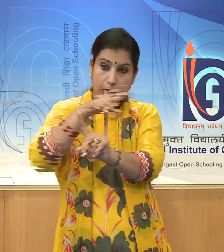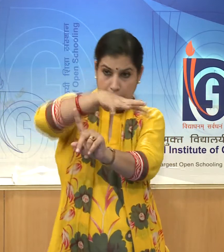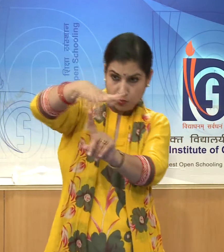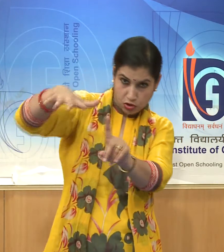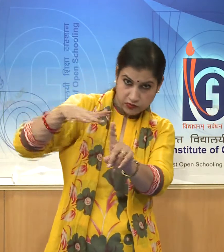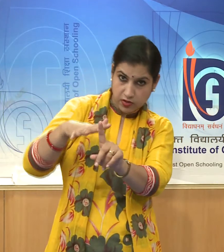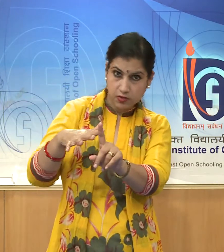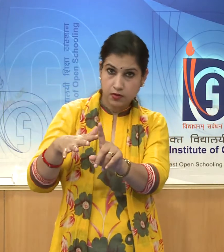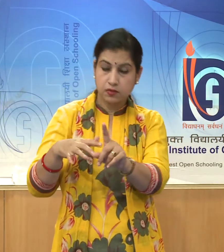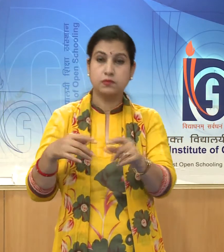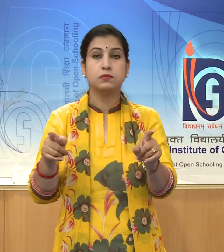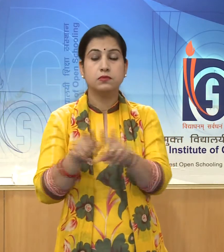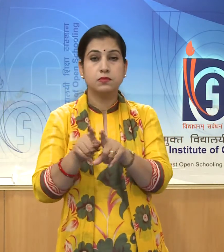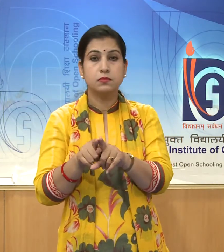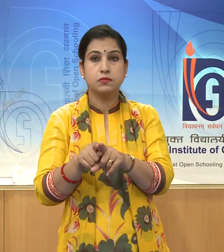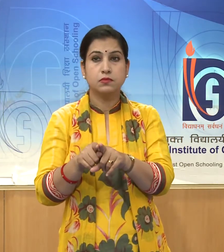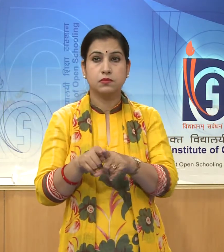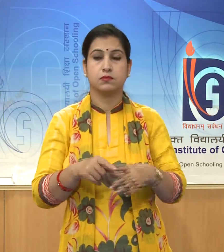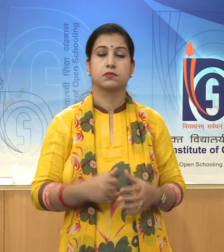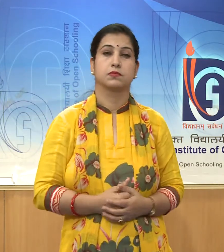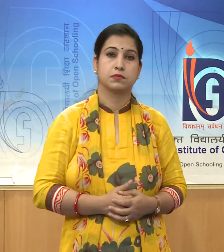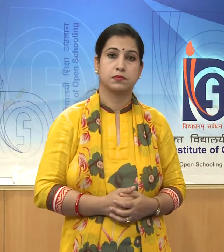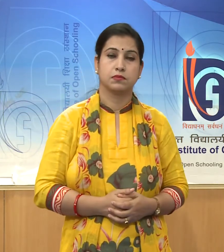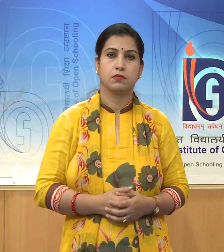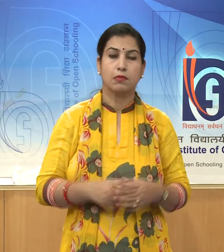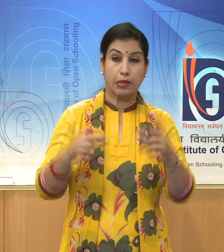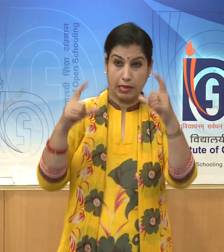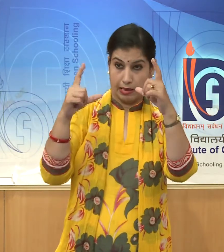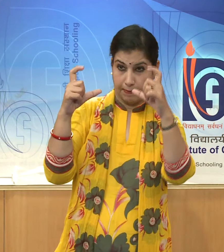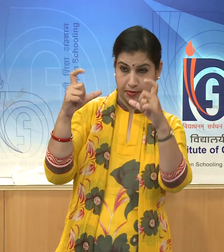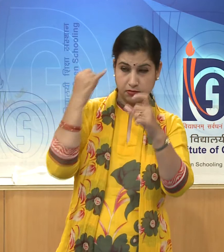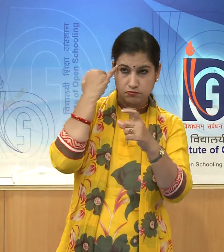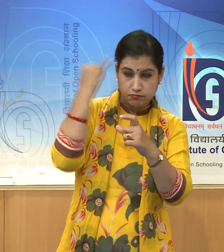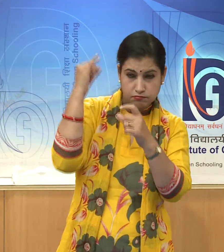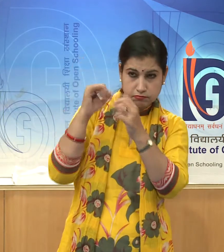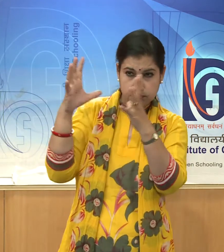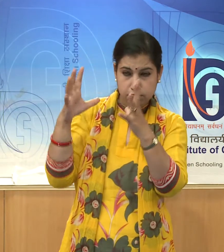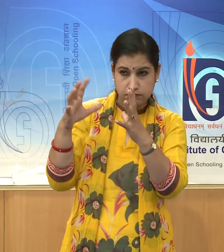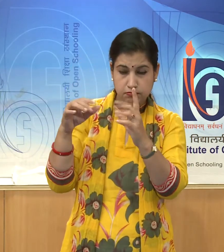atmosphere, and images of